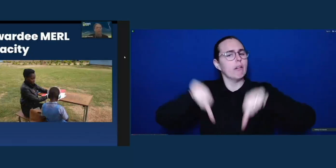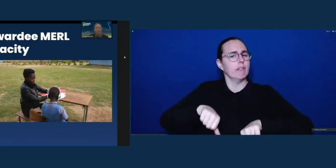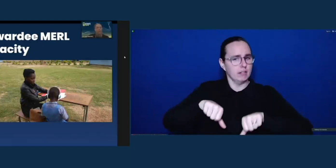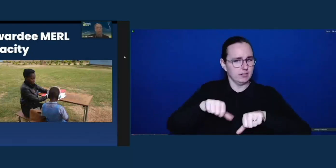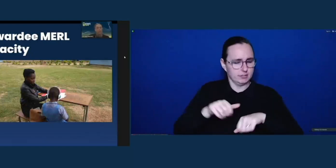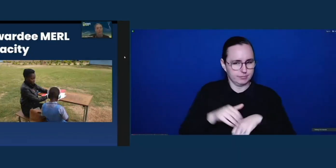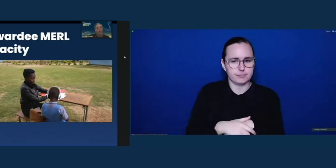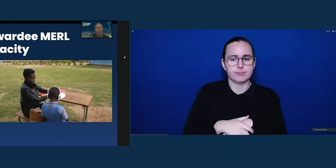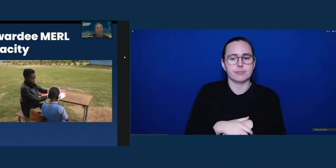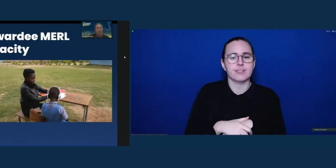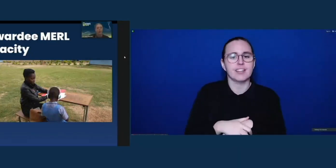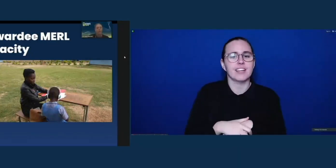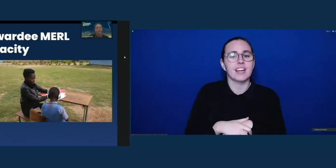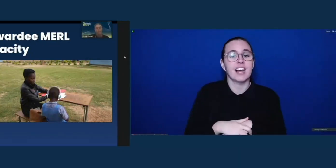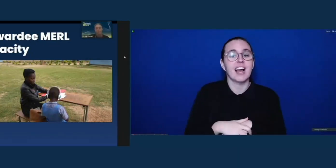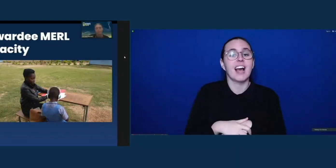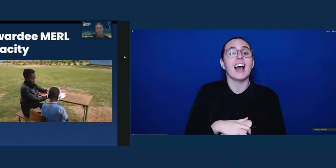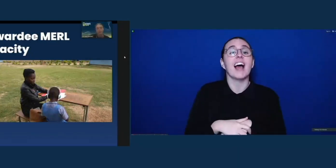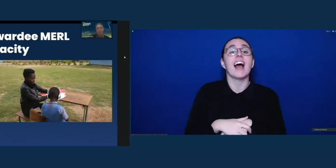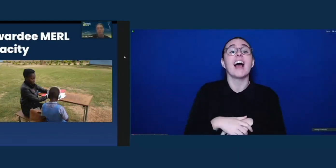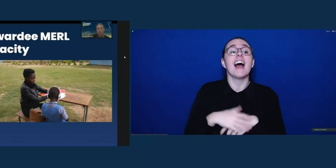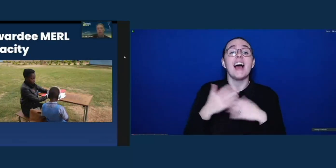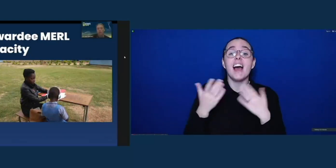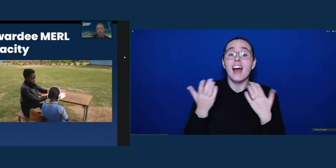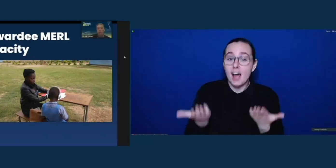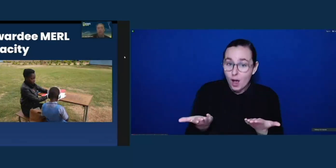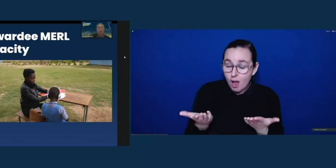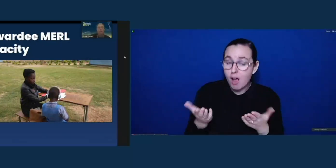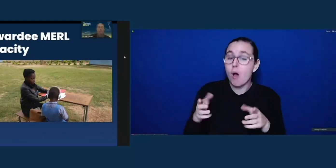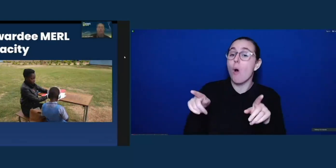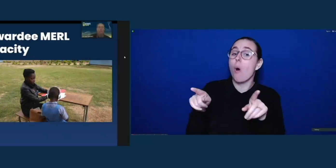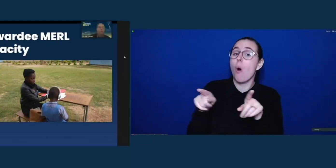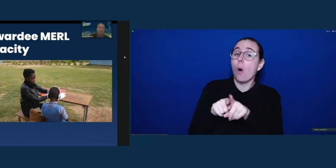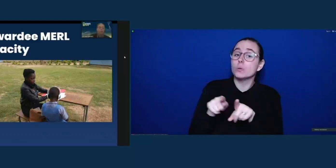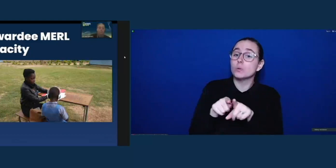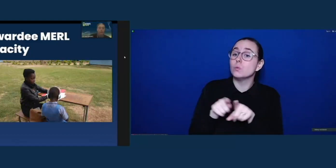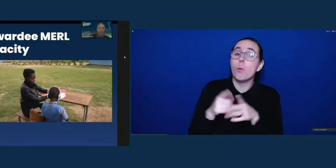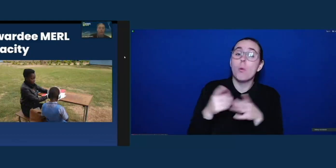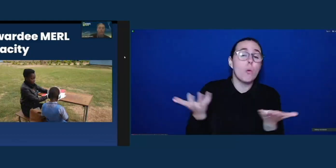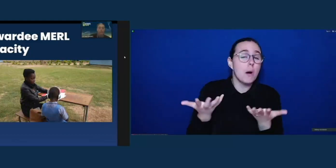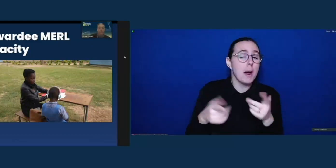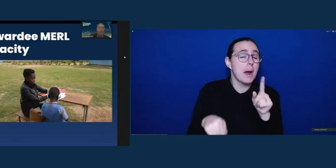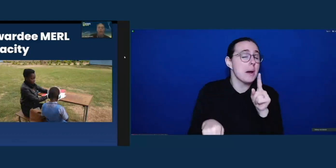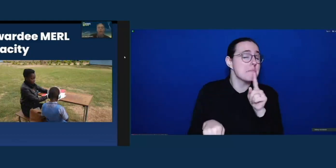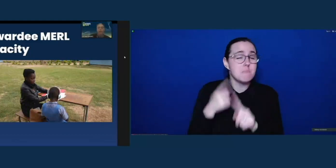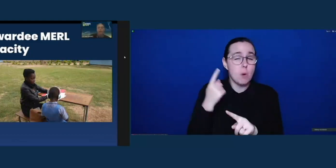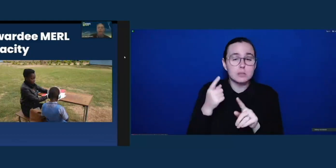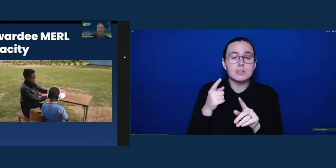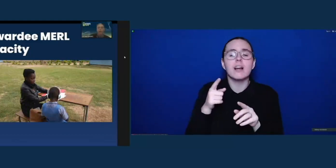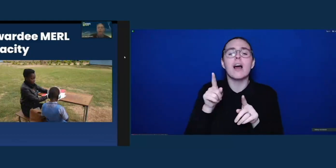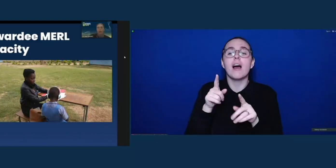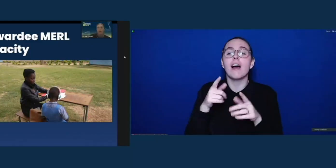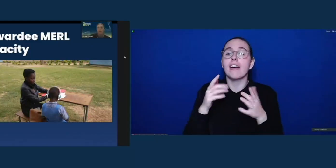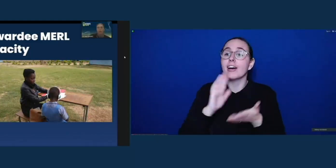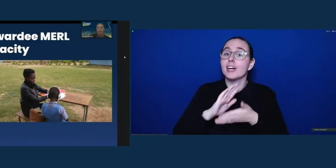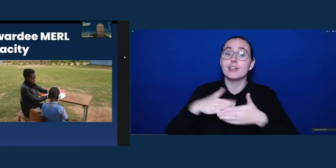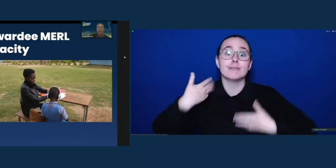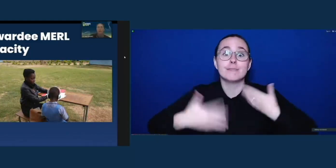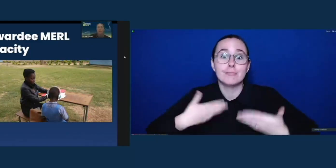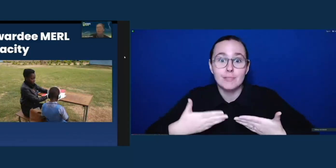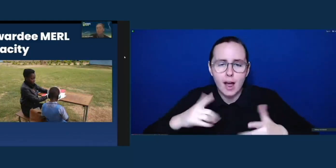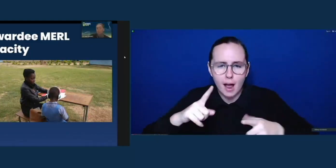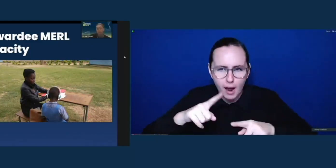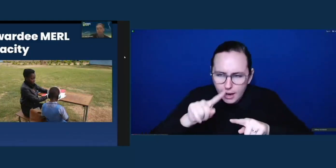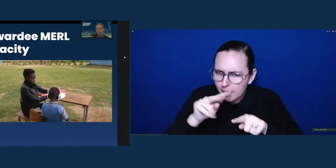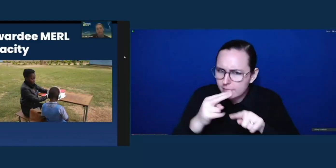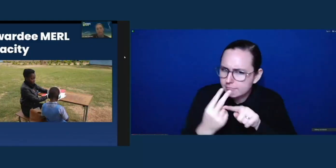to integrate pause and reflect sessions for awardees so that they are that